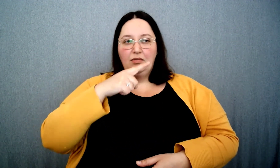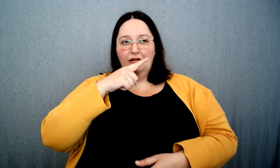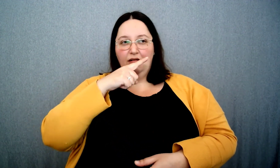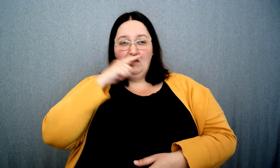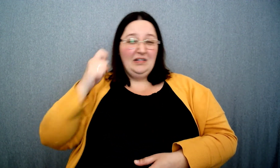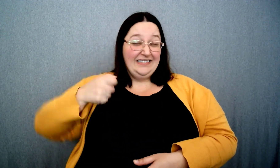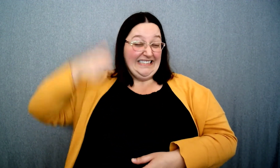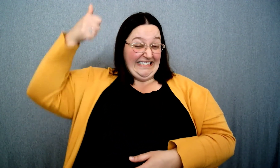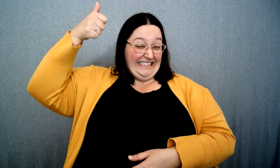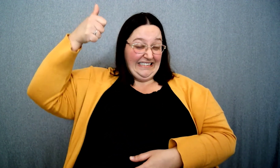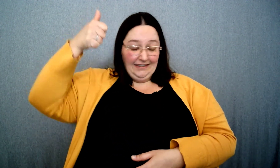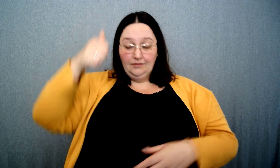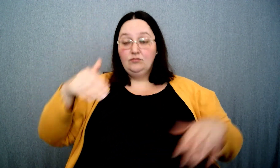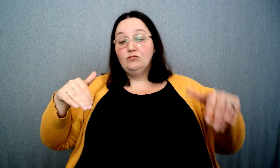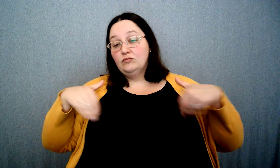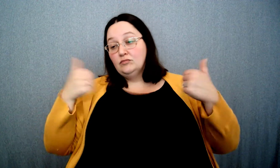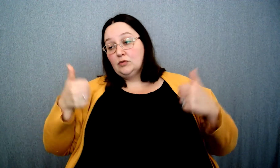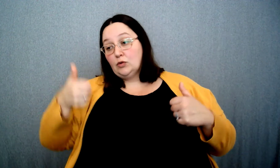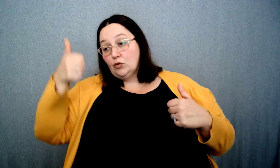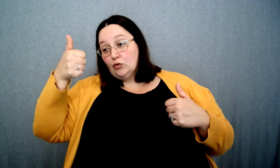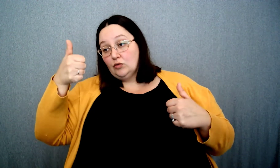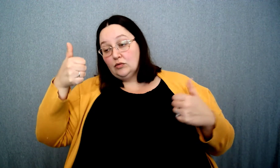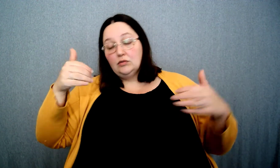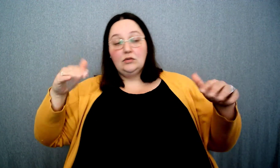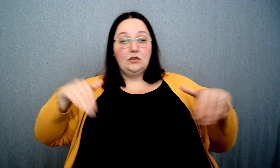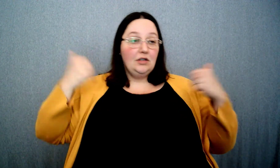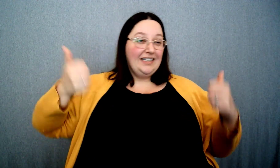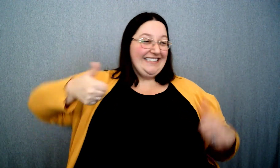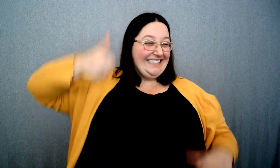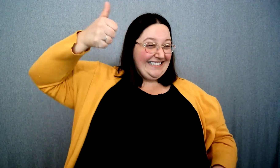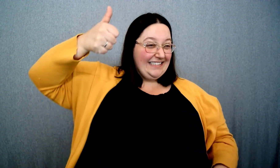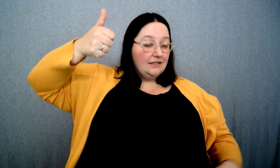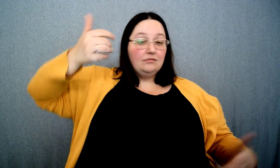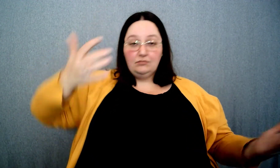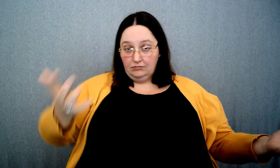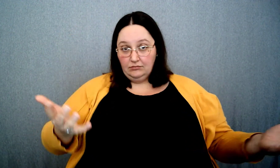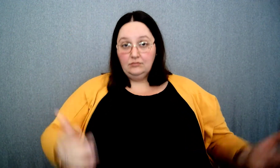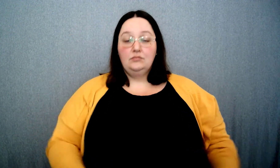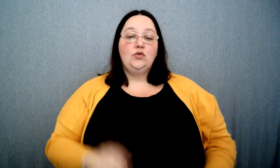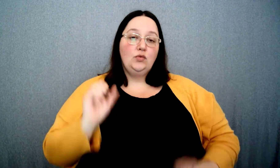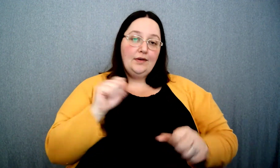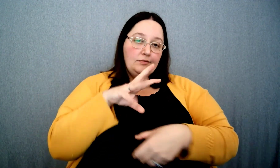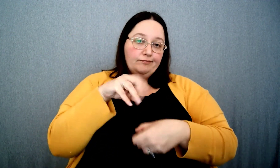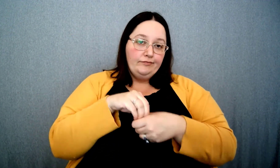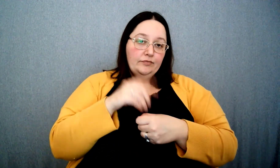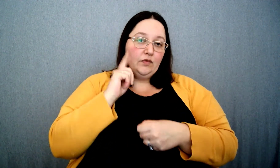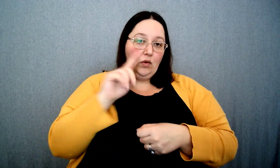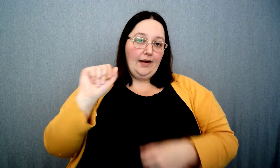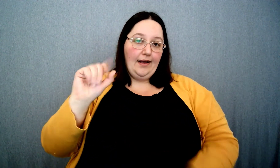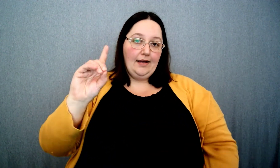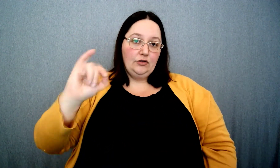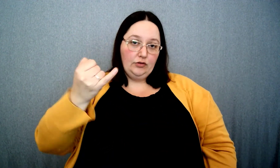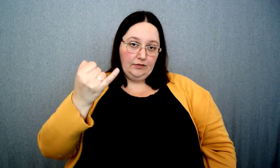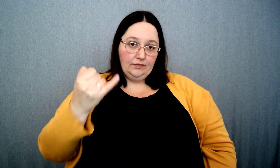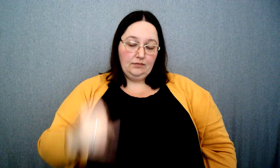prettier, ugliest, younger, youngest, and so on. You can add this to many different